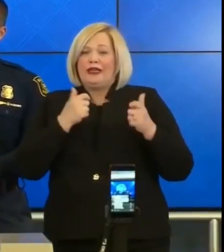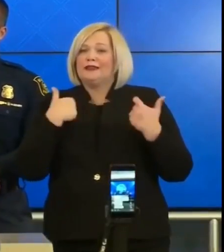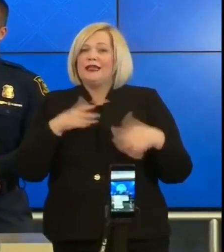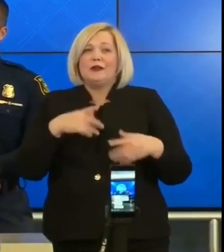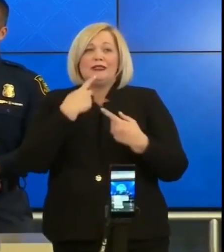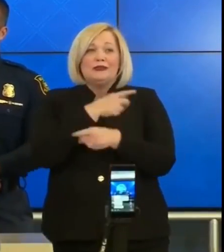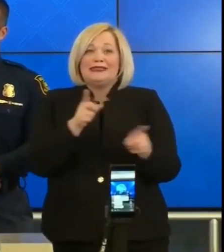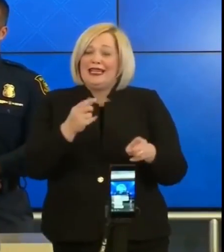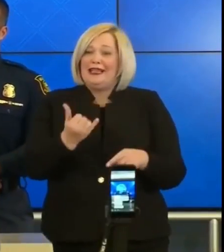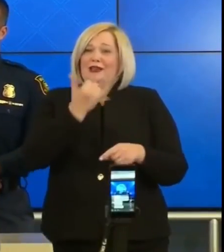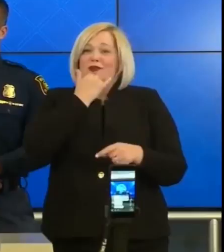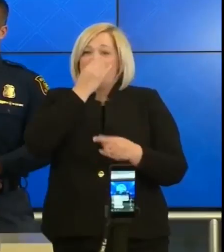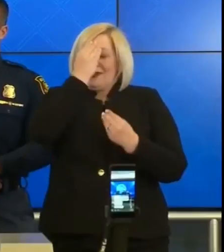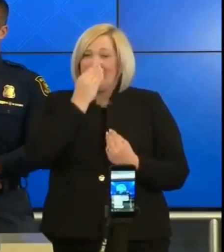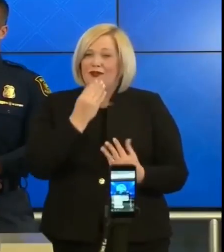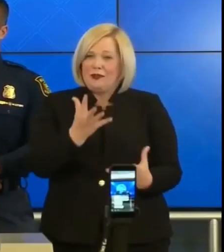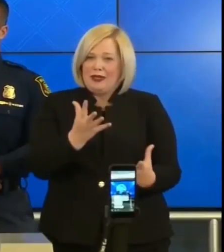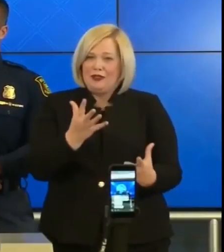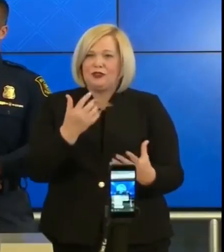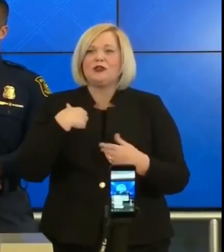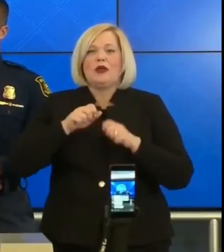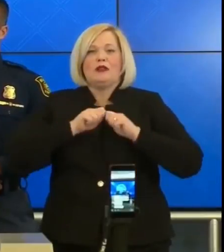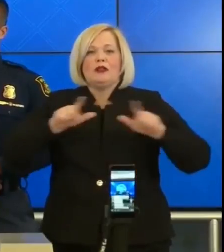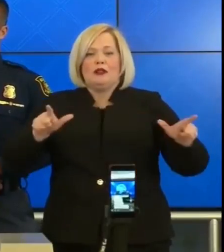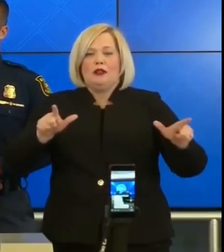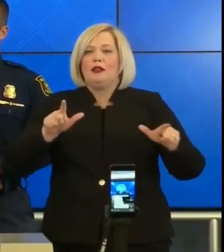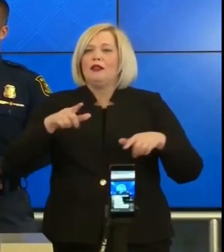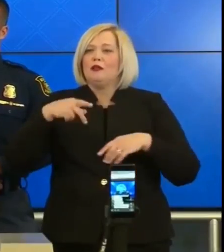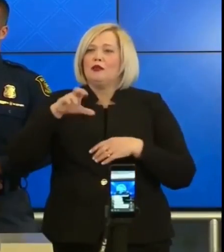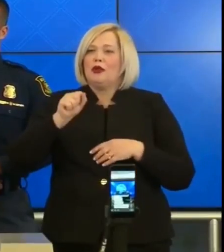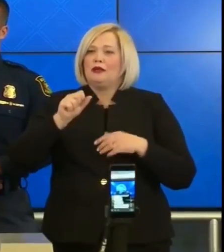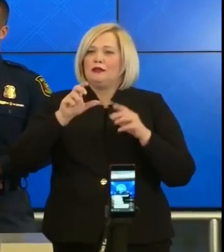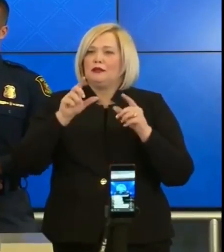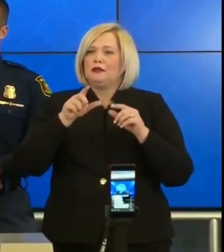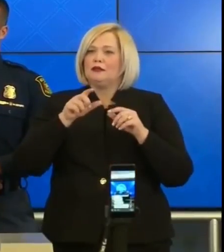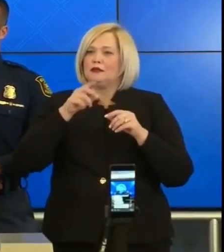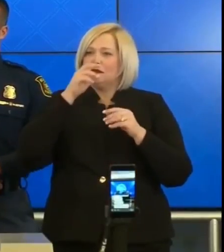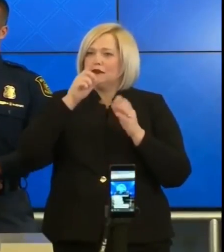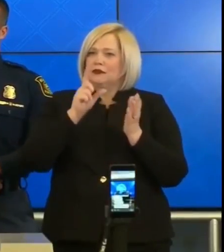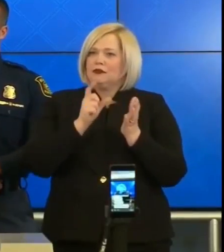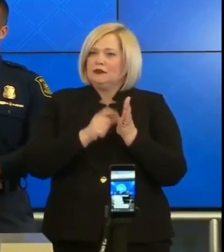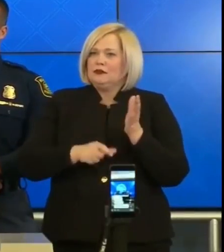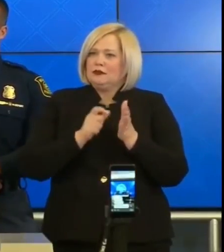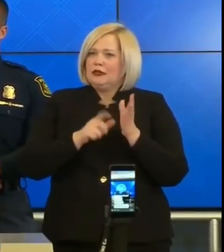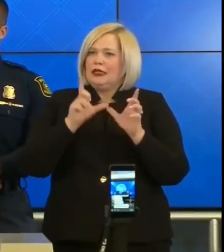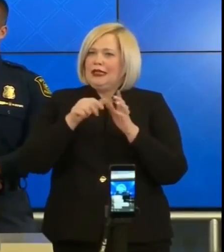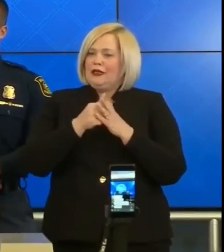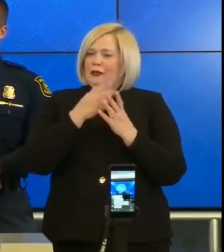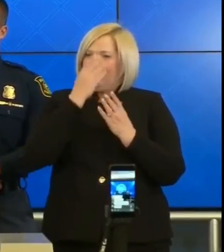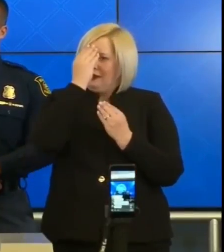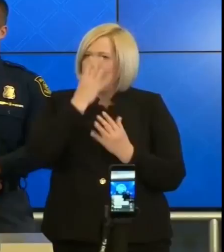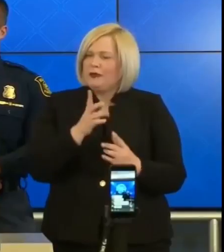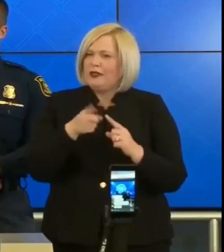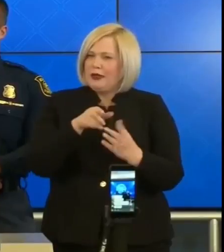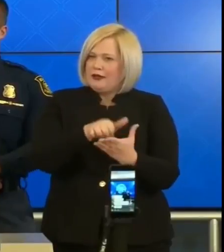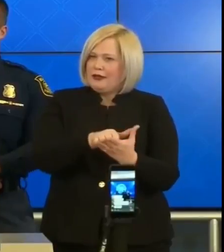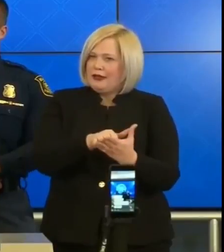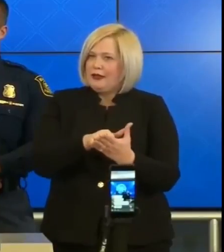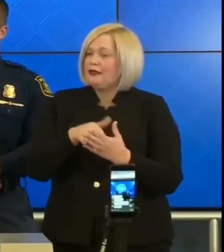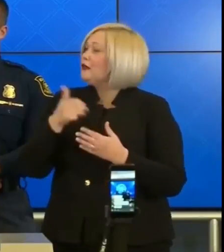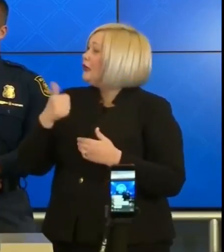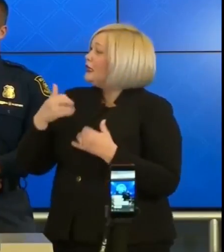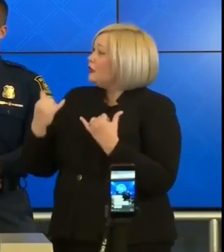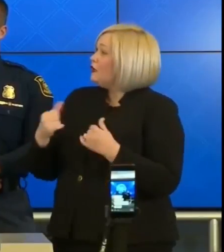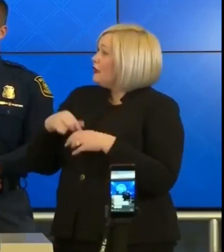inaccurate information. We will be sending out a press release later on today with more information on those cases. Are any of them currently in the